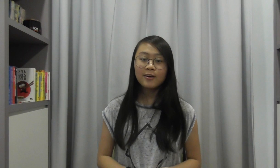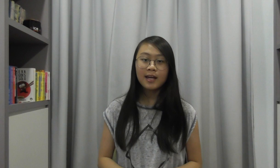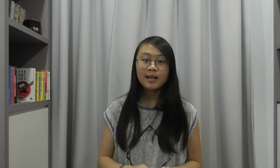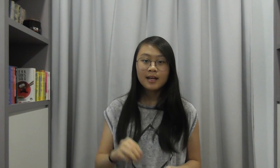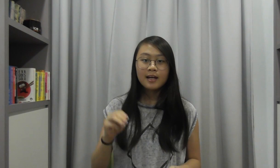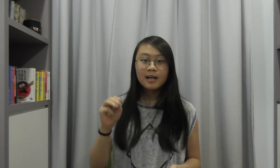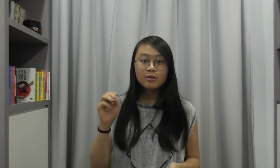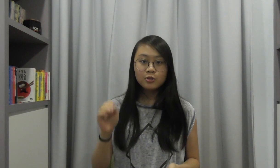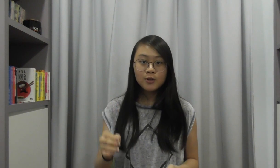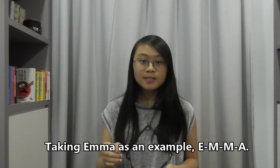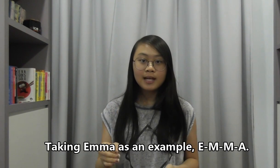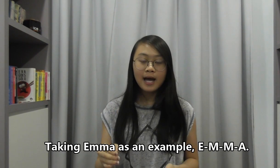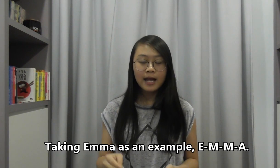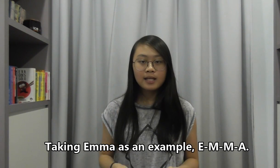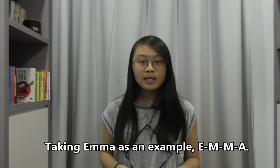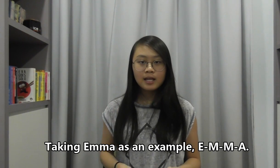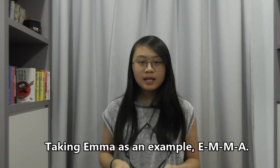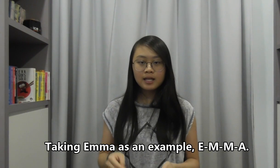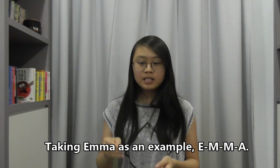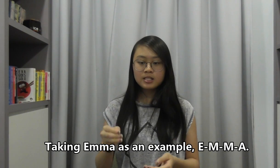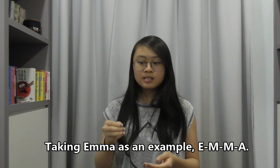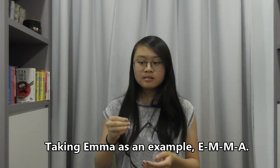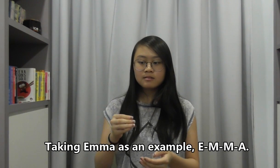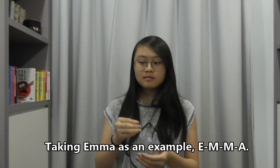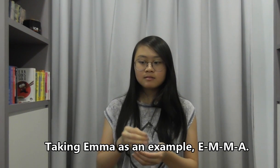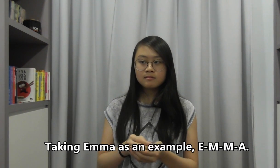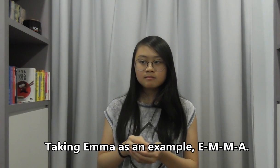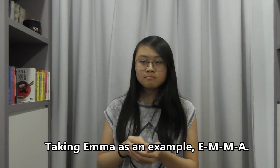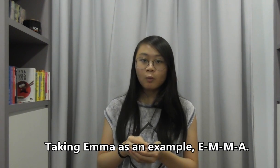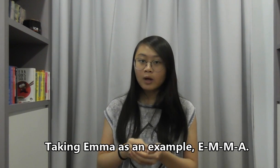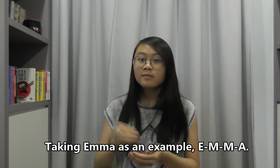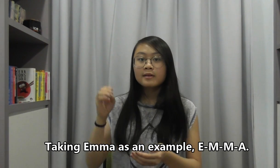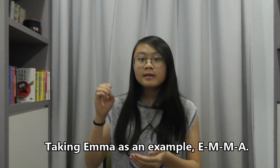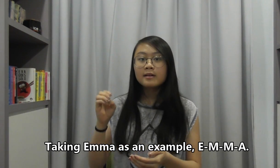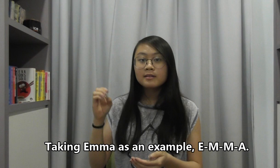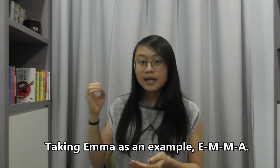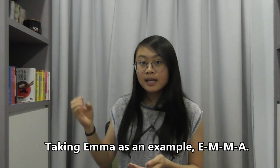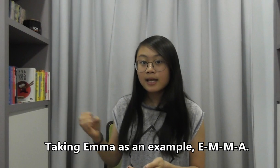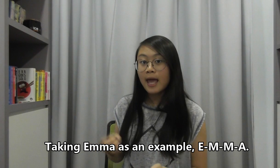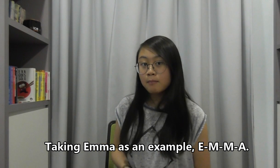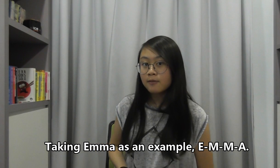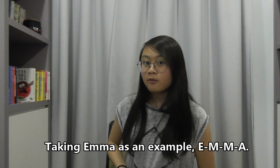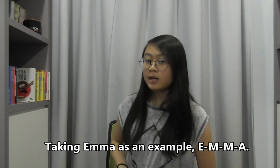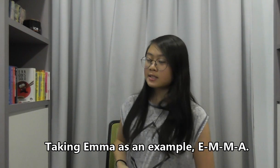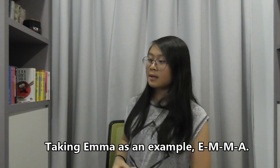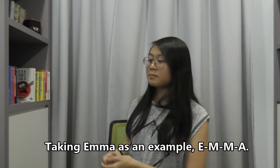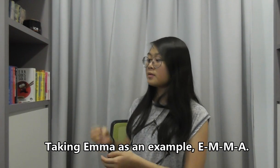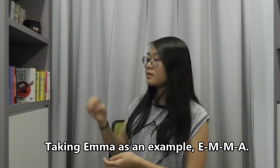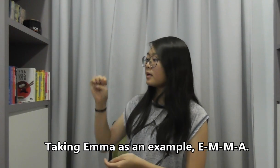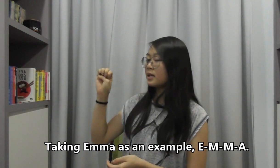Okay, to use the glide is, well, taking Emma for an example,